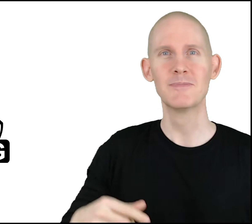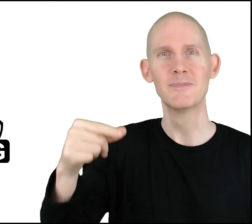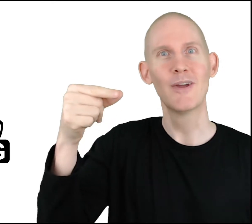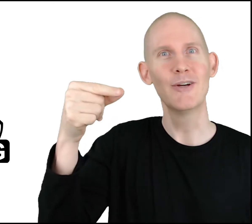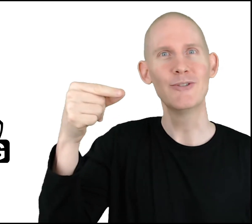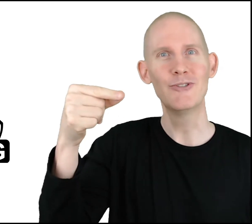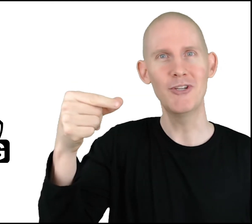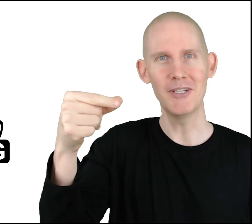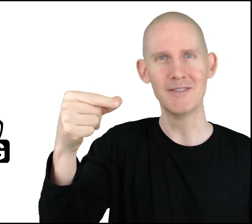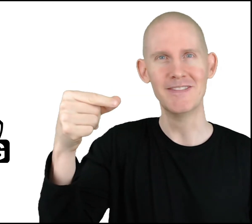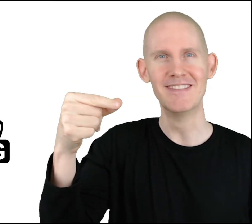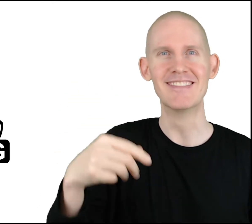G.